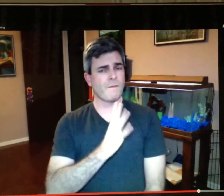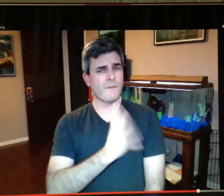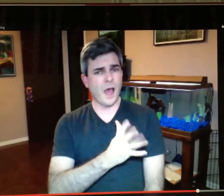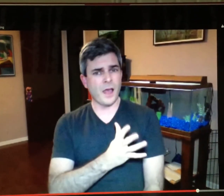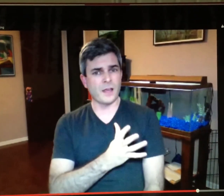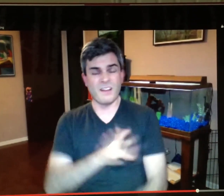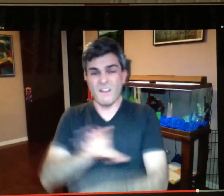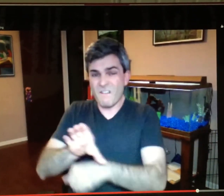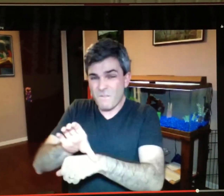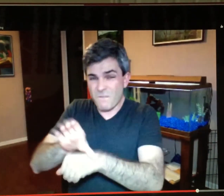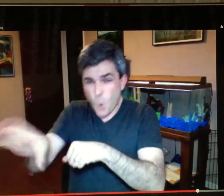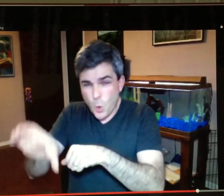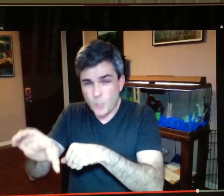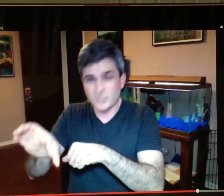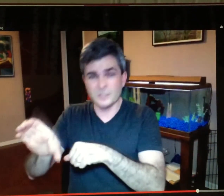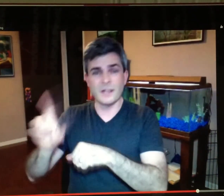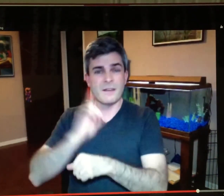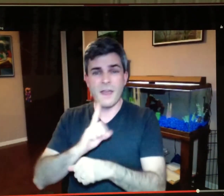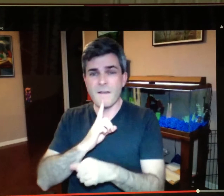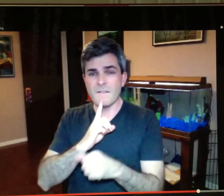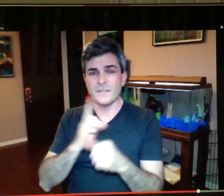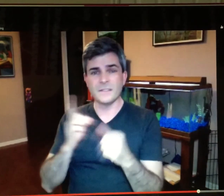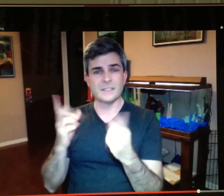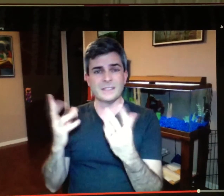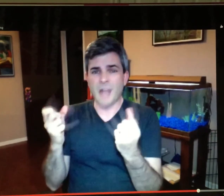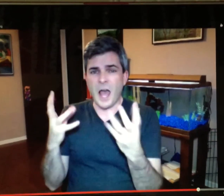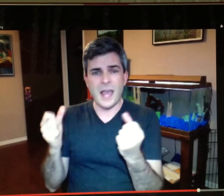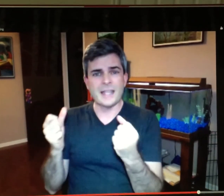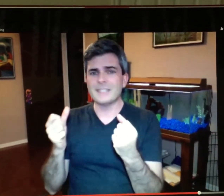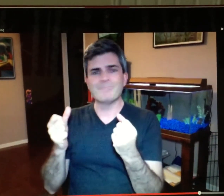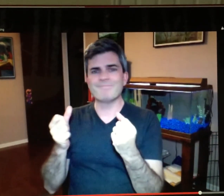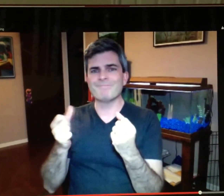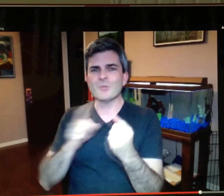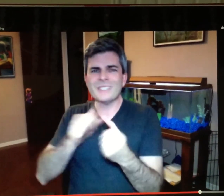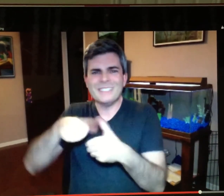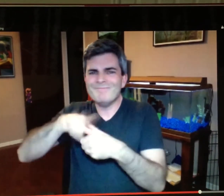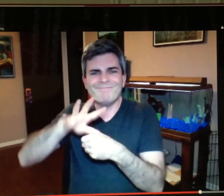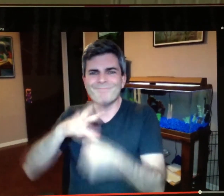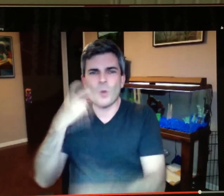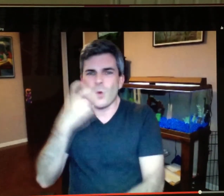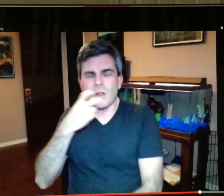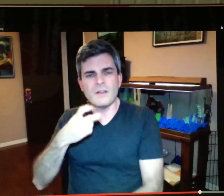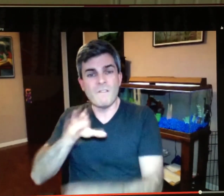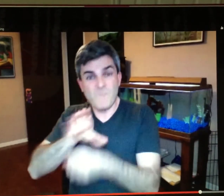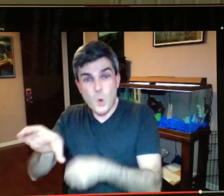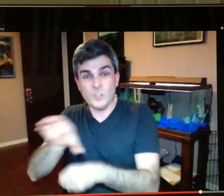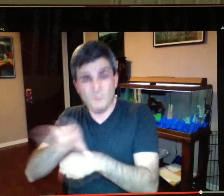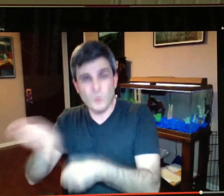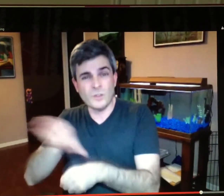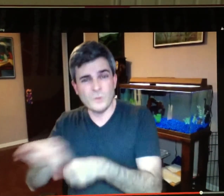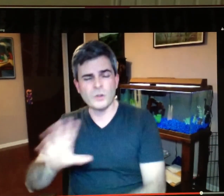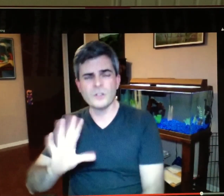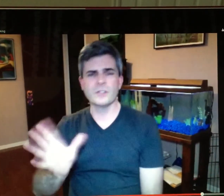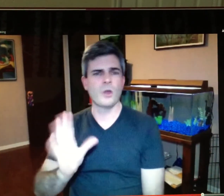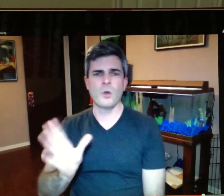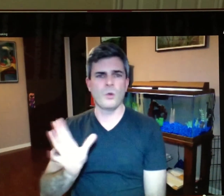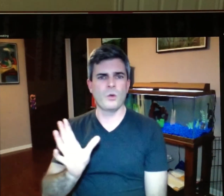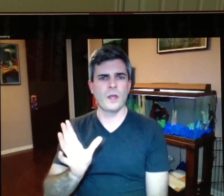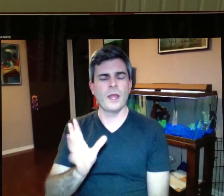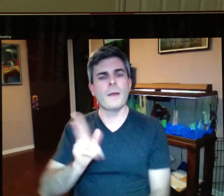If deaf people want to talk and want to read lips, I think that's fine. But to force deaf people to be